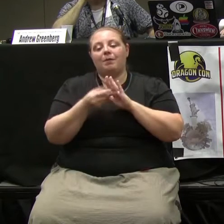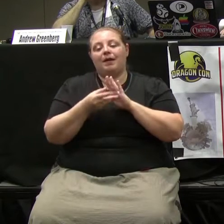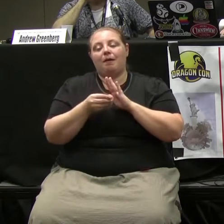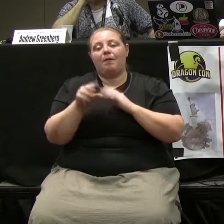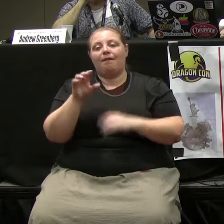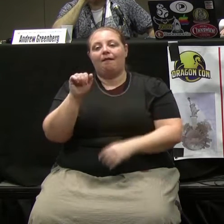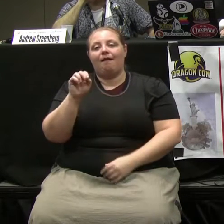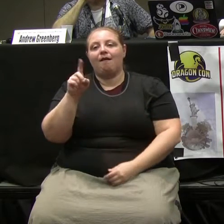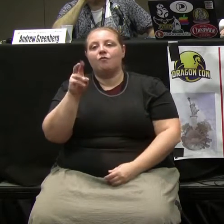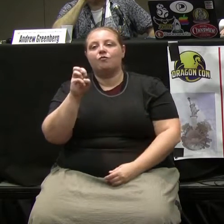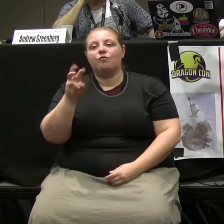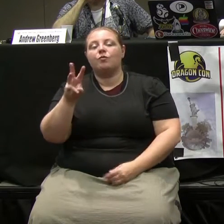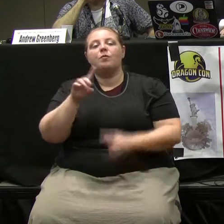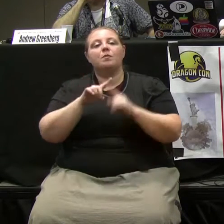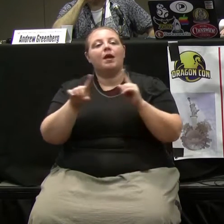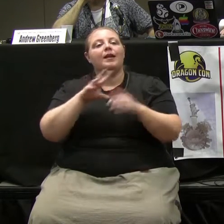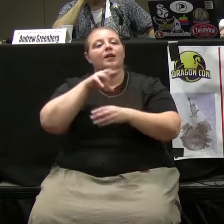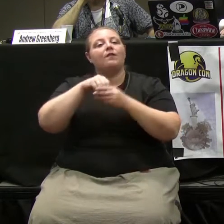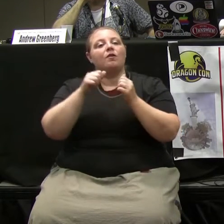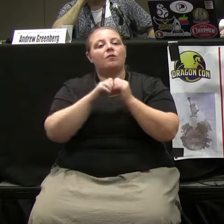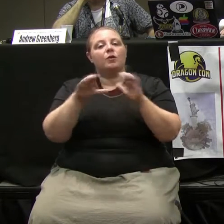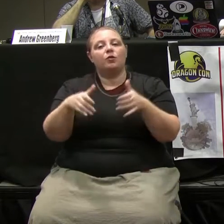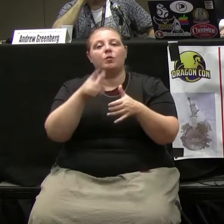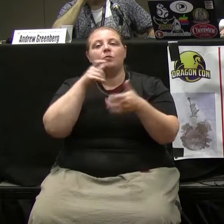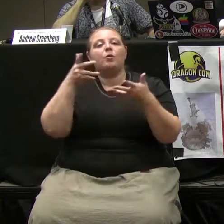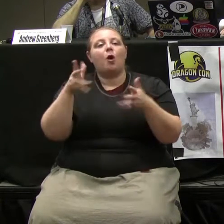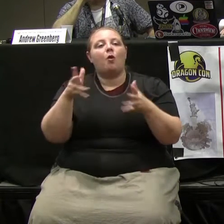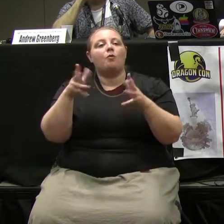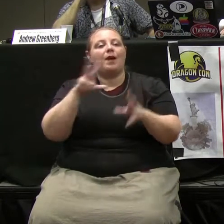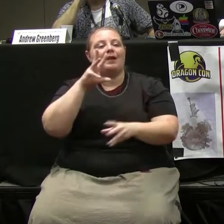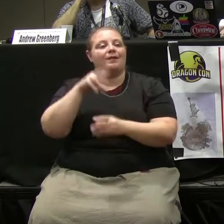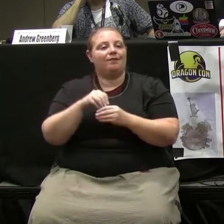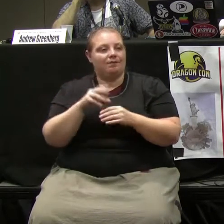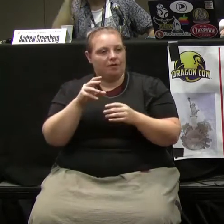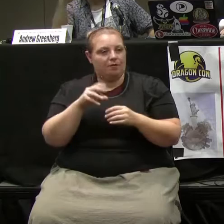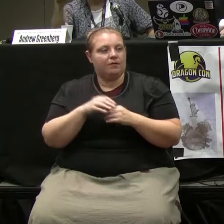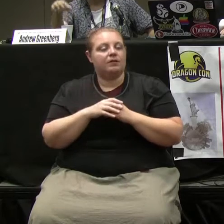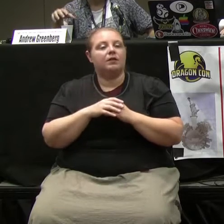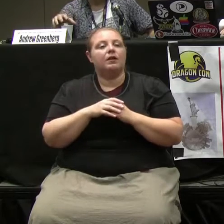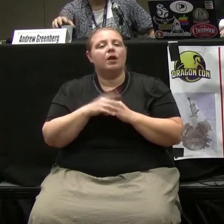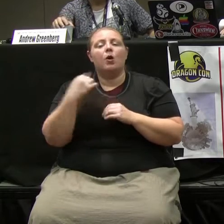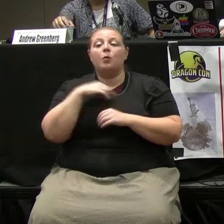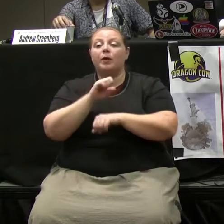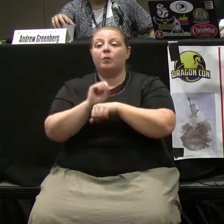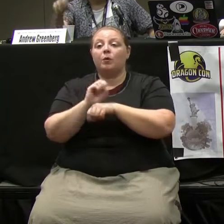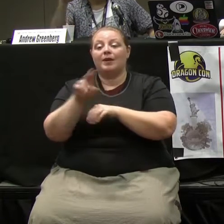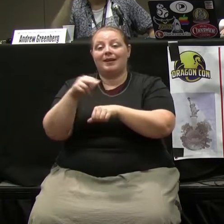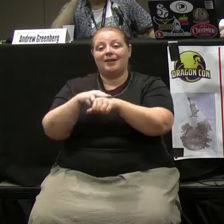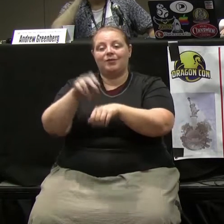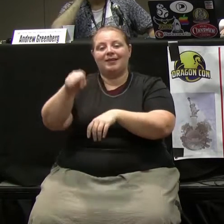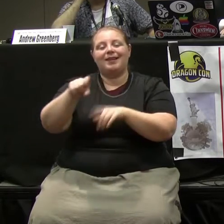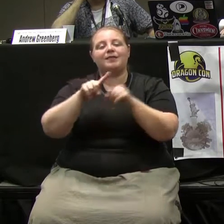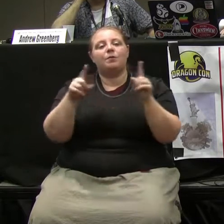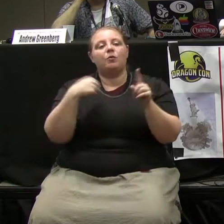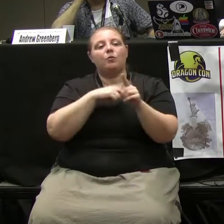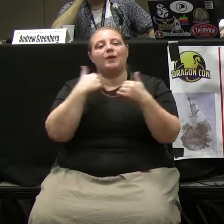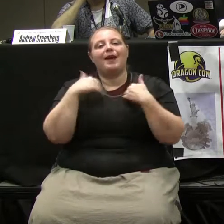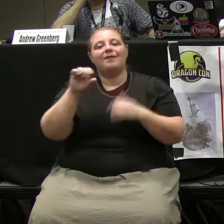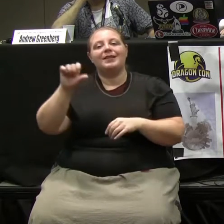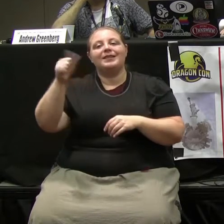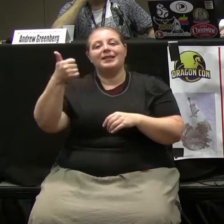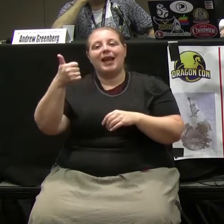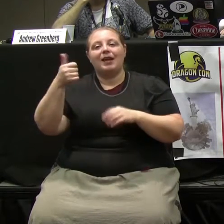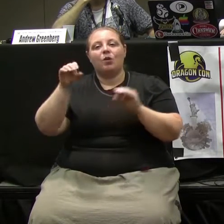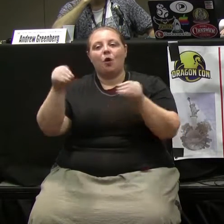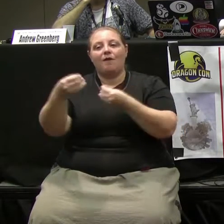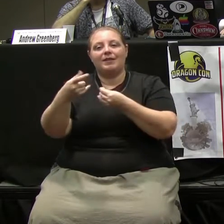get involved with the groups who are already involved. Like I started, where we work internationally, but we have 10 offices in 10 countries. That is a very small